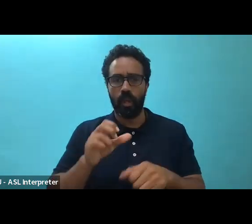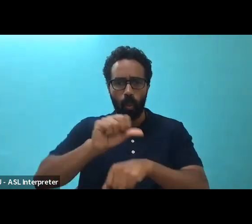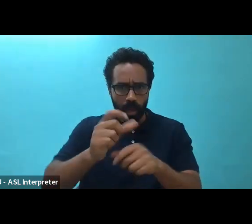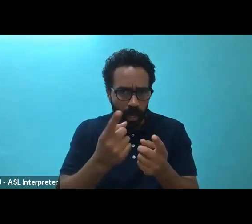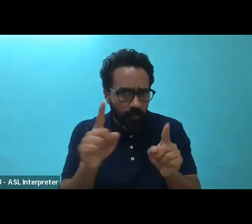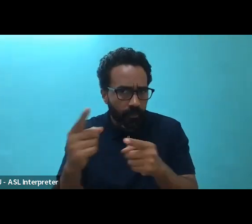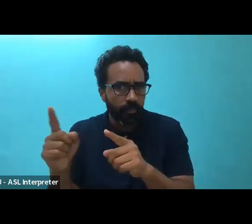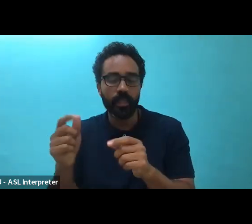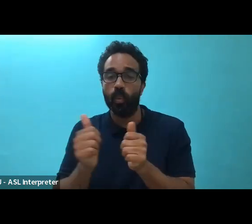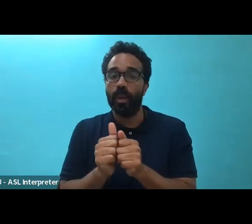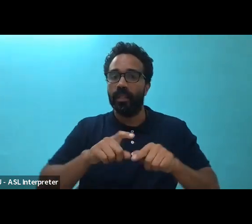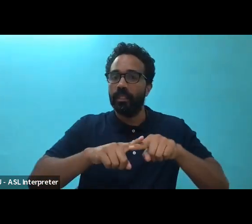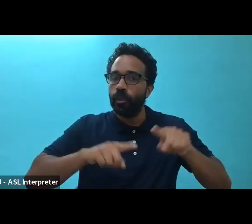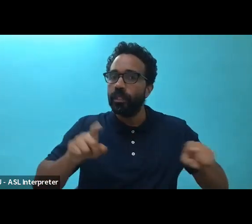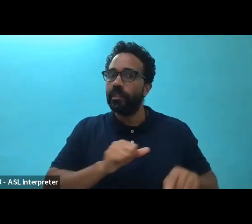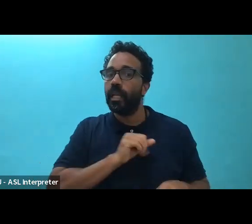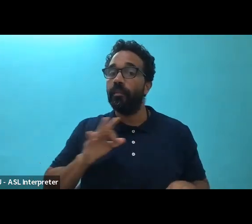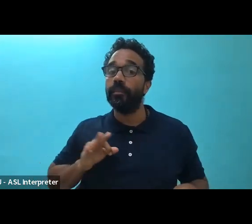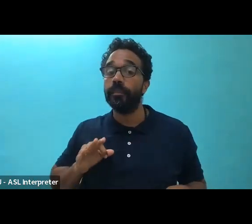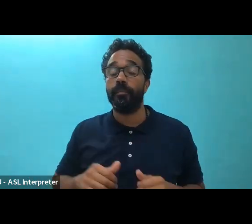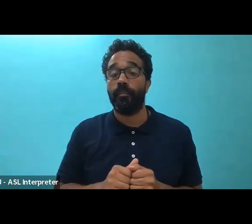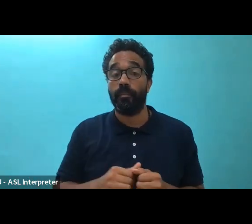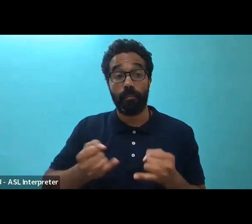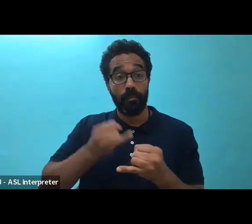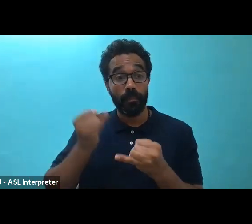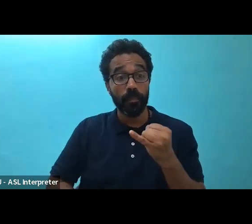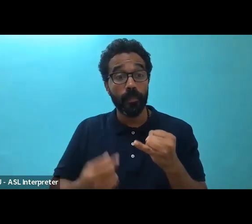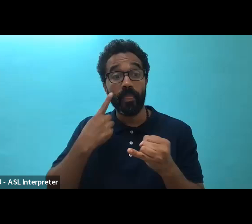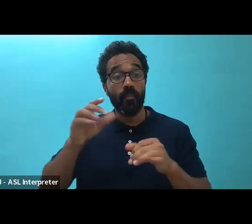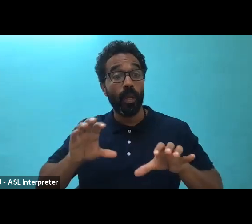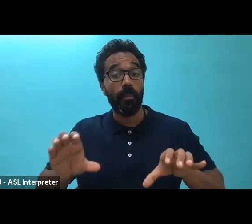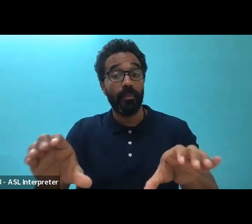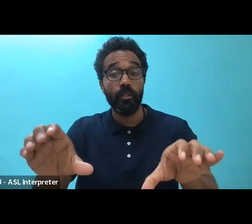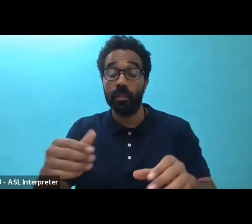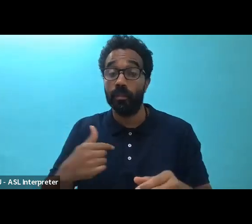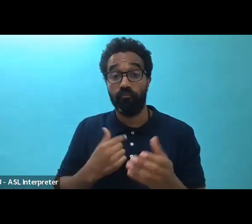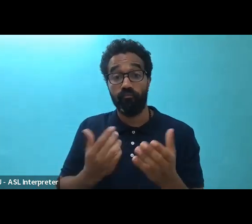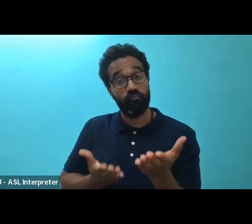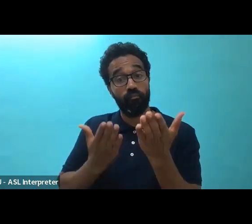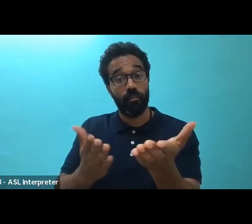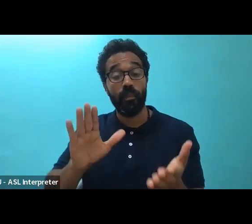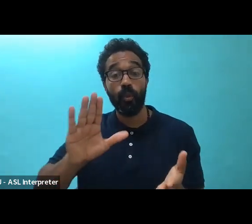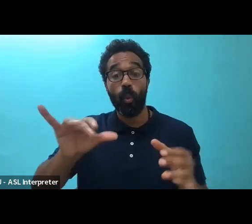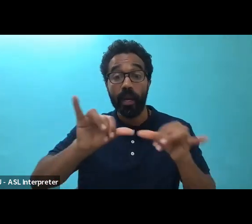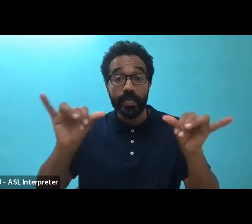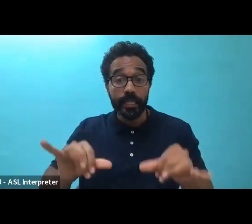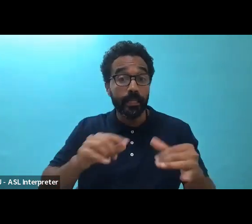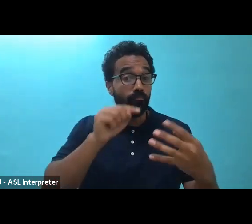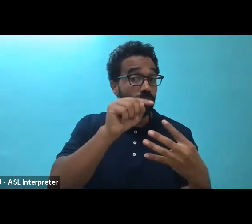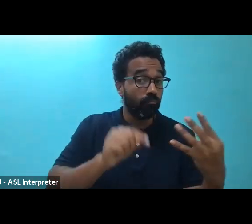staff? And then lastly, in implementation, I would just suggest that your systems may be